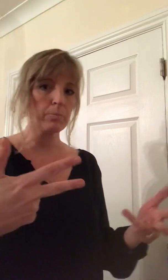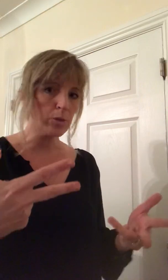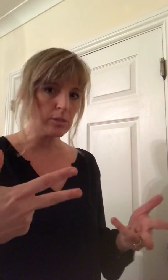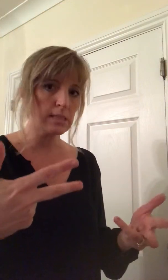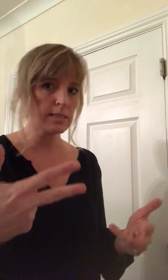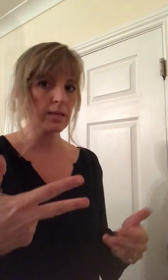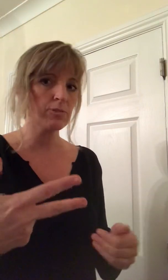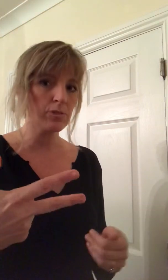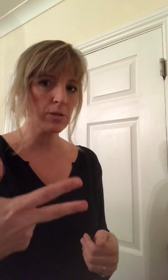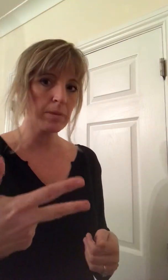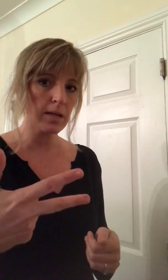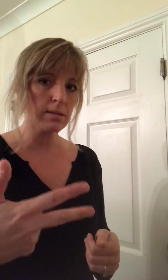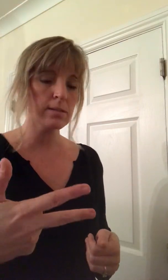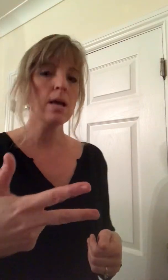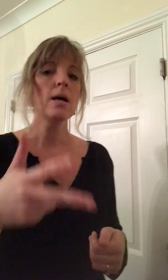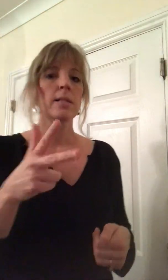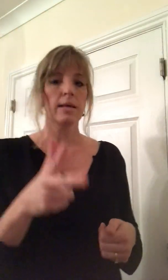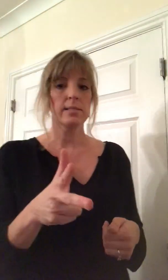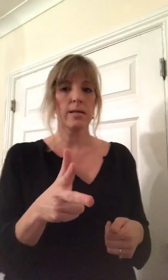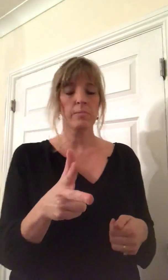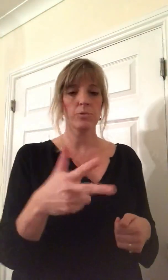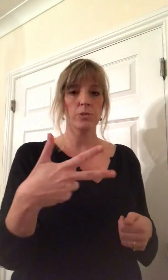symbol and stands for something else. Lots of times when you're talking